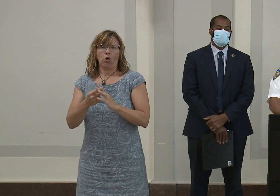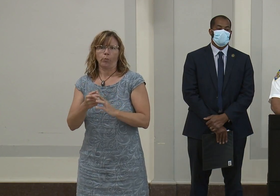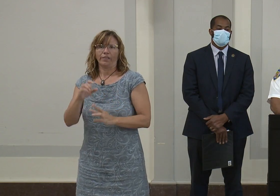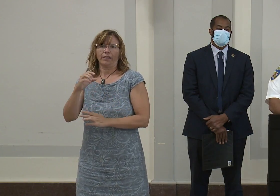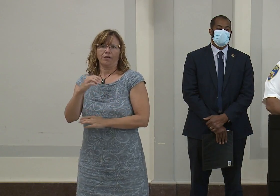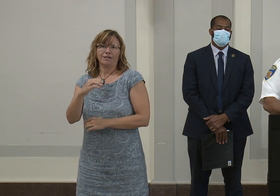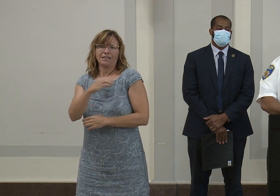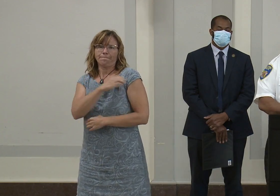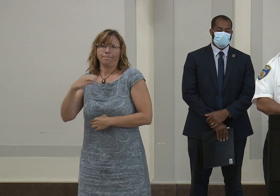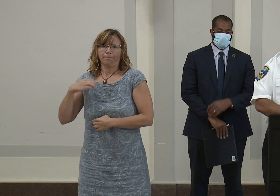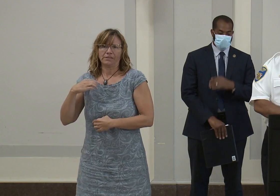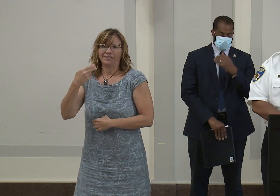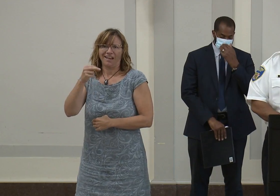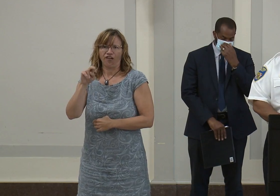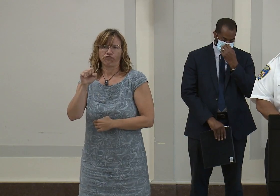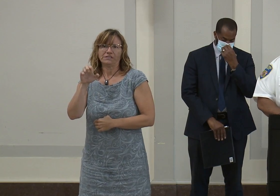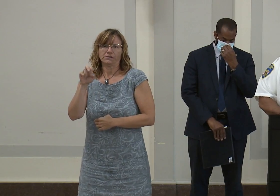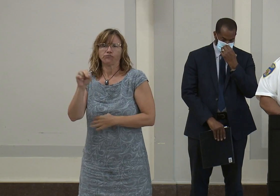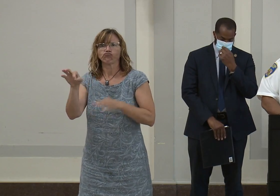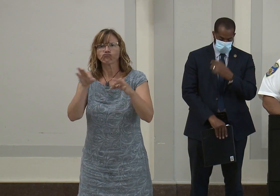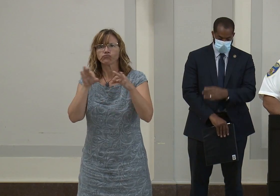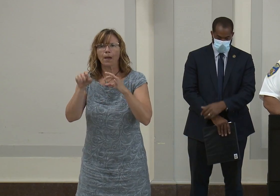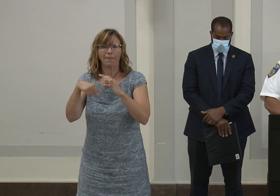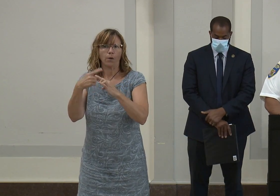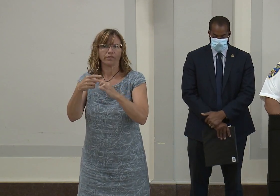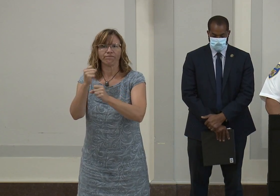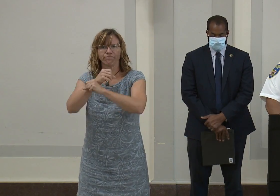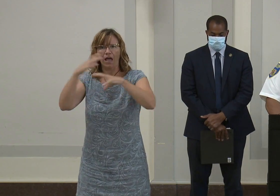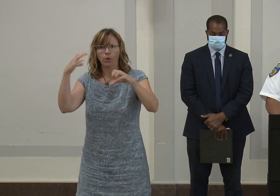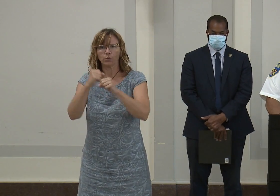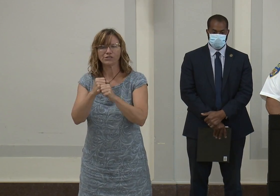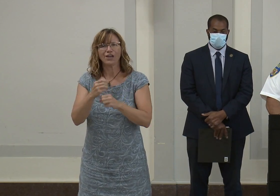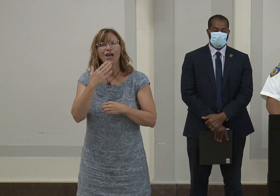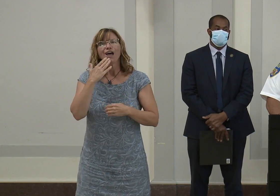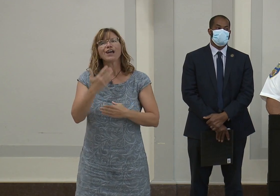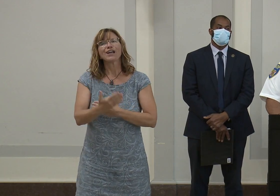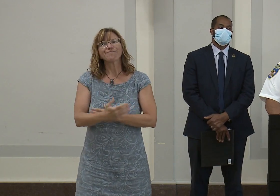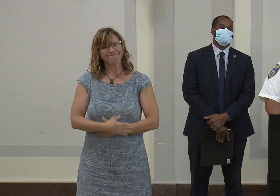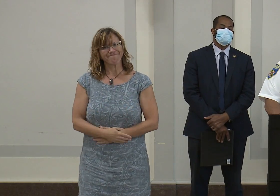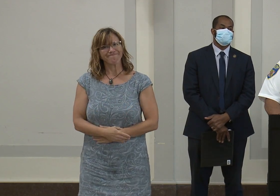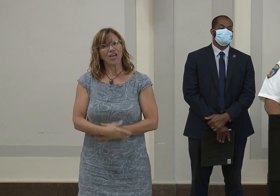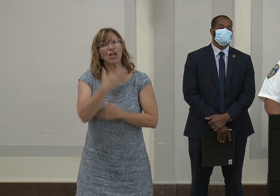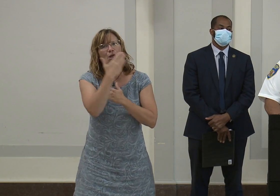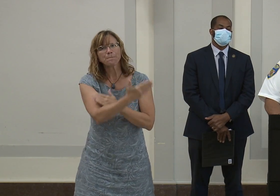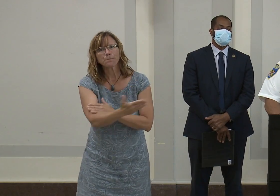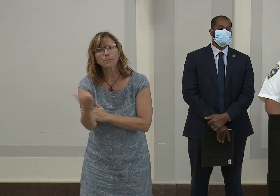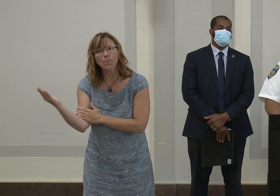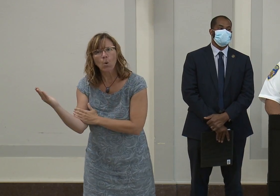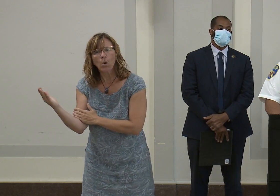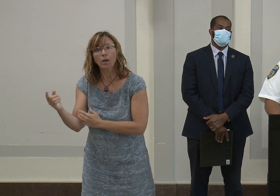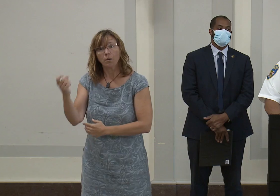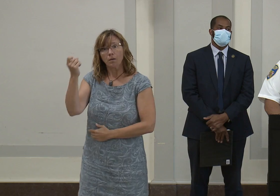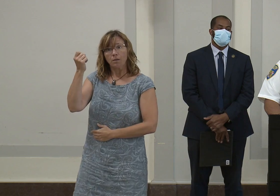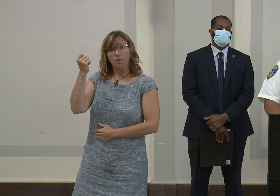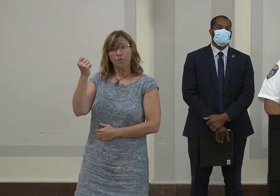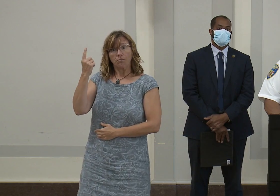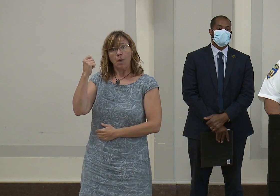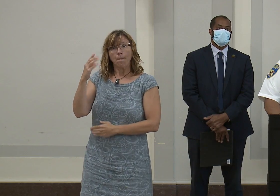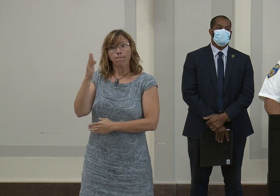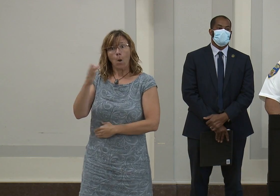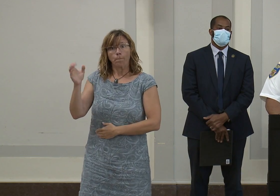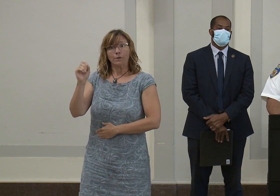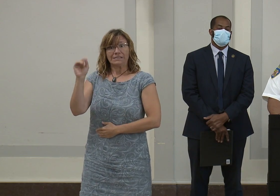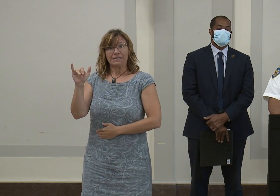Good morning, and thank you, Mr. Mayor. Fireworks are not only illegal in Baltimore City, but they are extremely